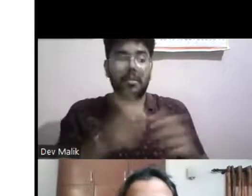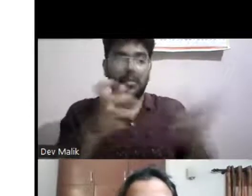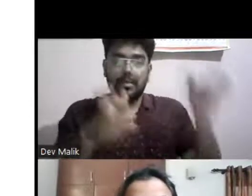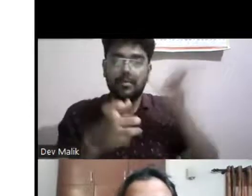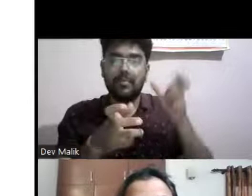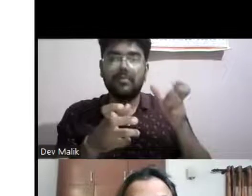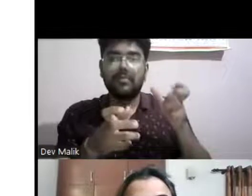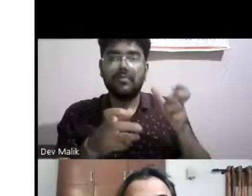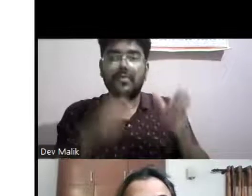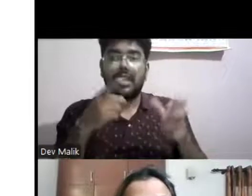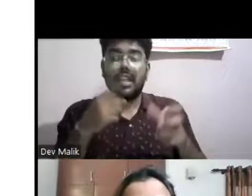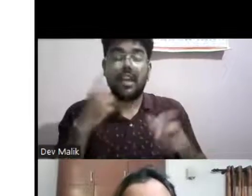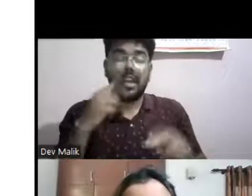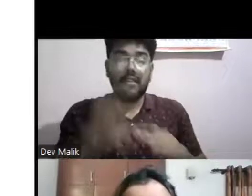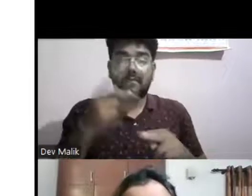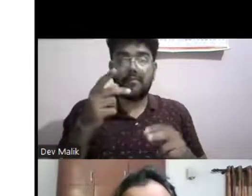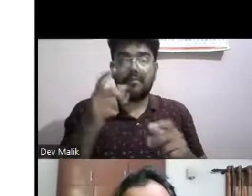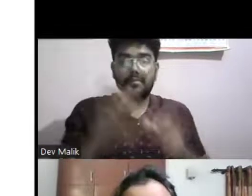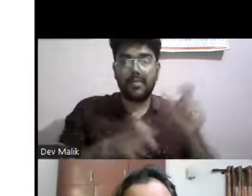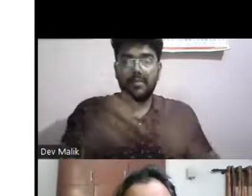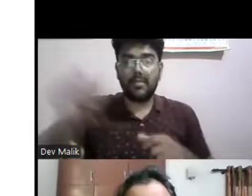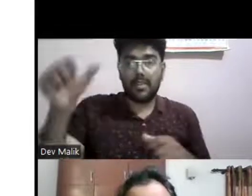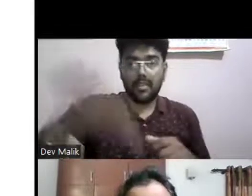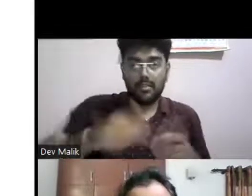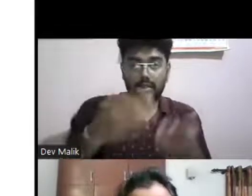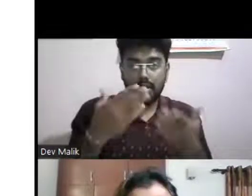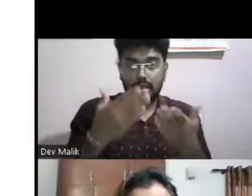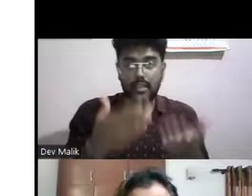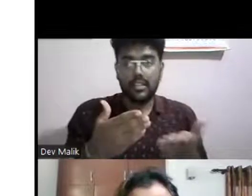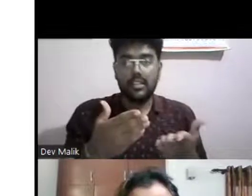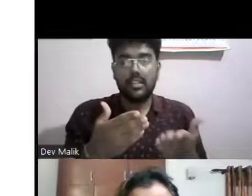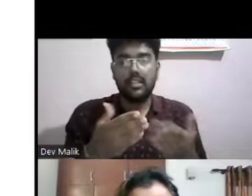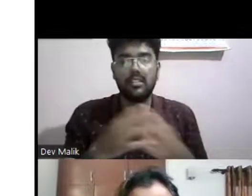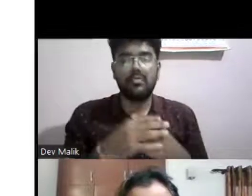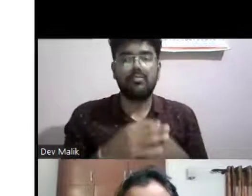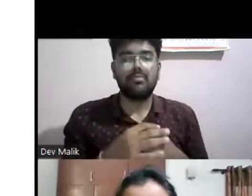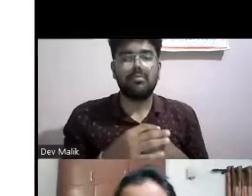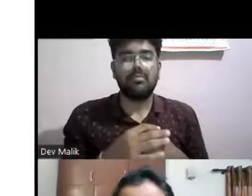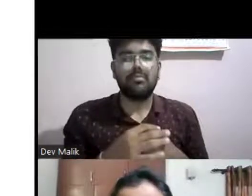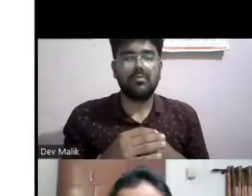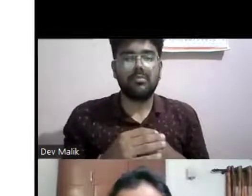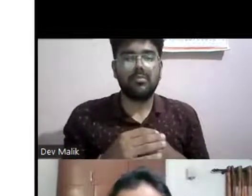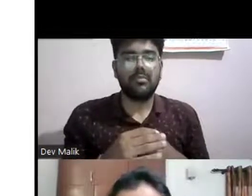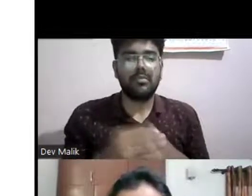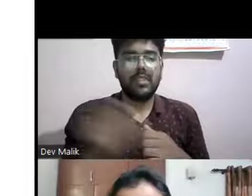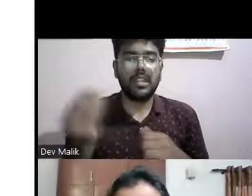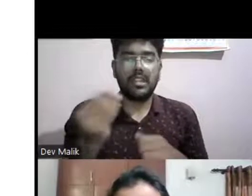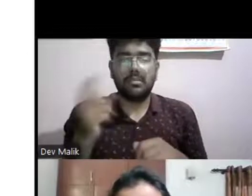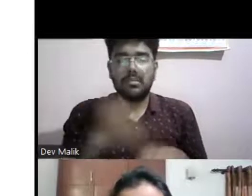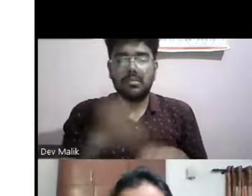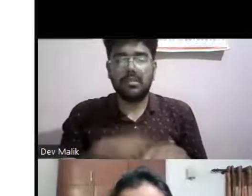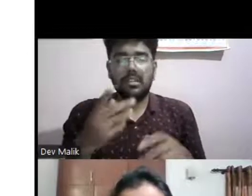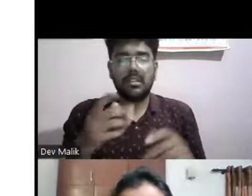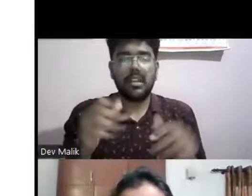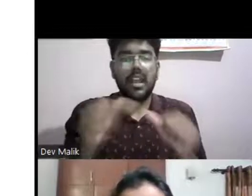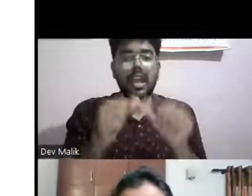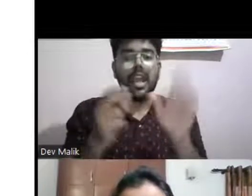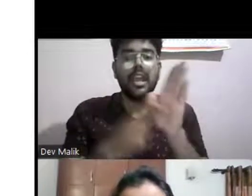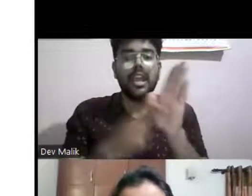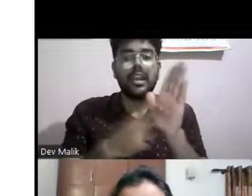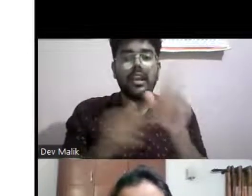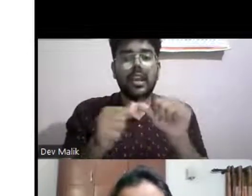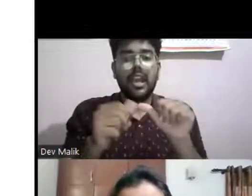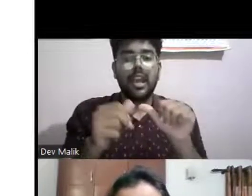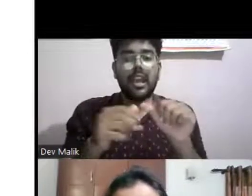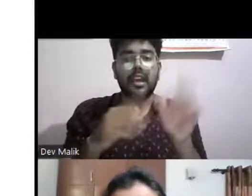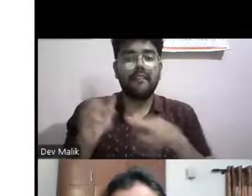create that kind of primal scene of anxiety. Something that Anna talked about when she